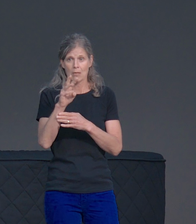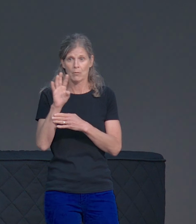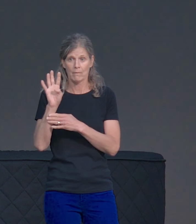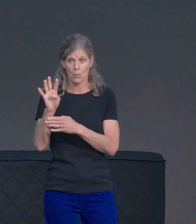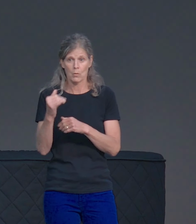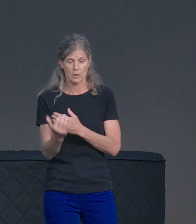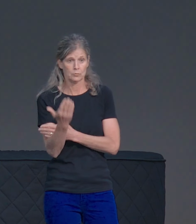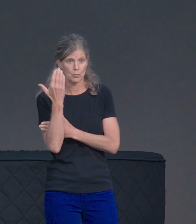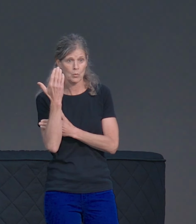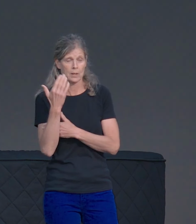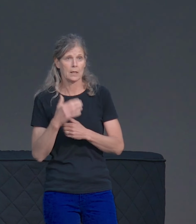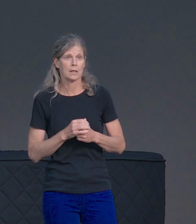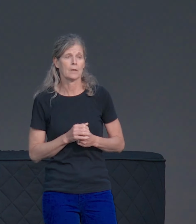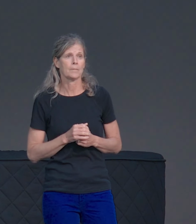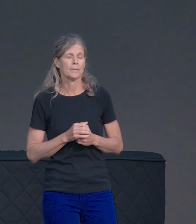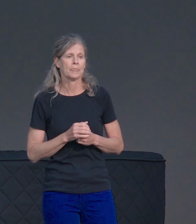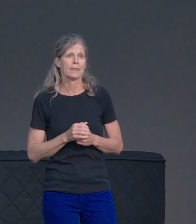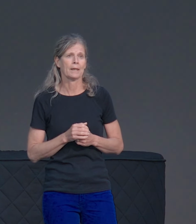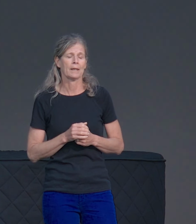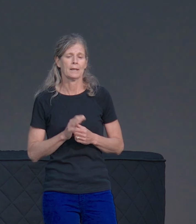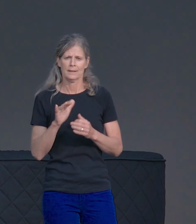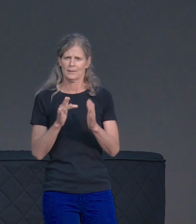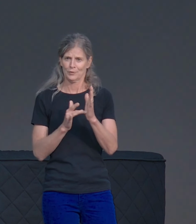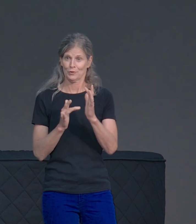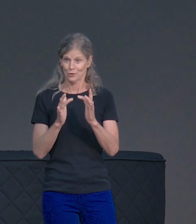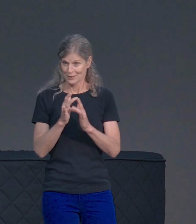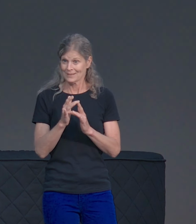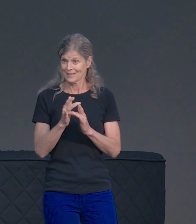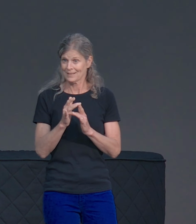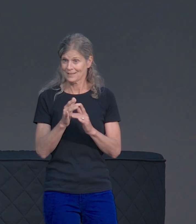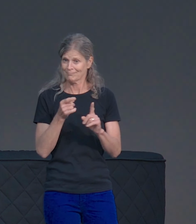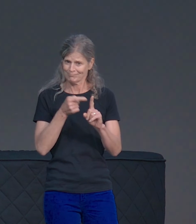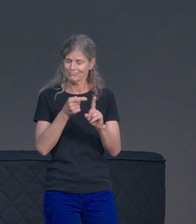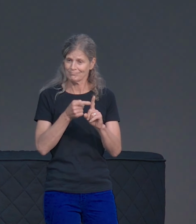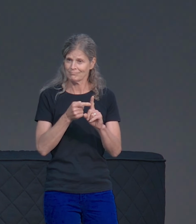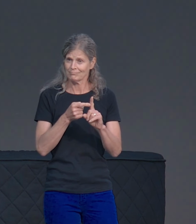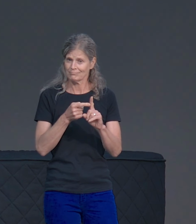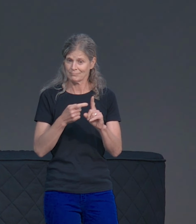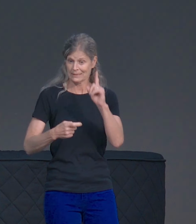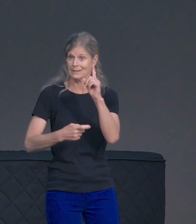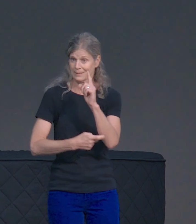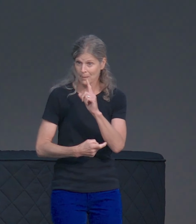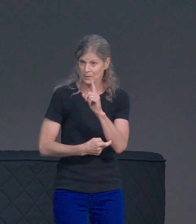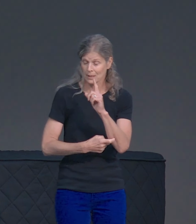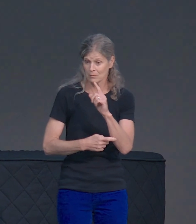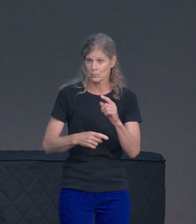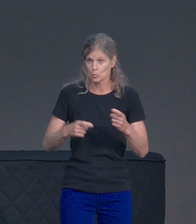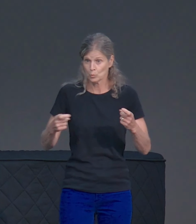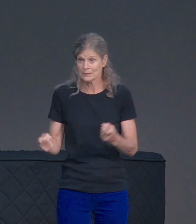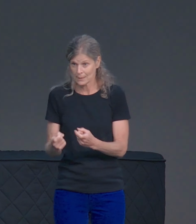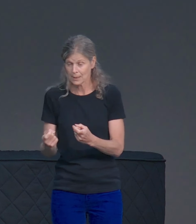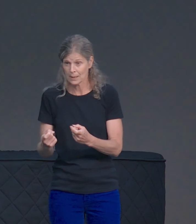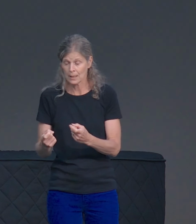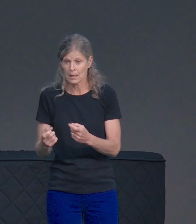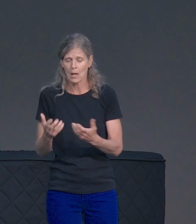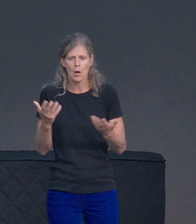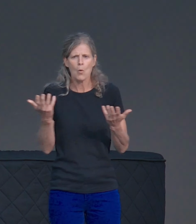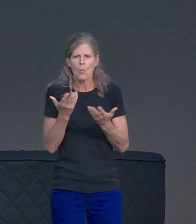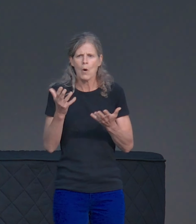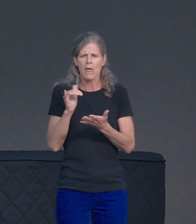morning is Jesus, who is tempted to sin. And what